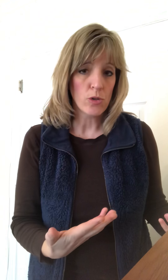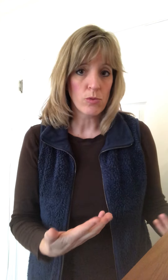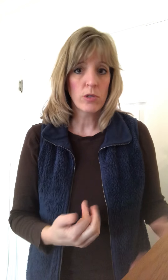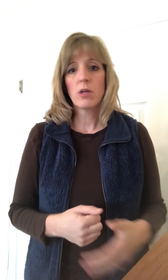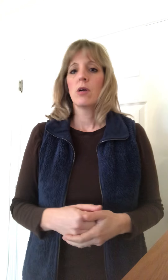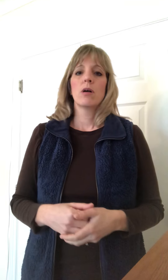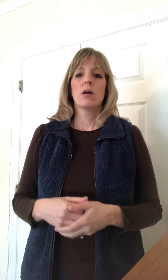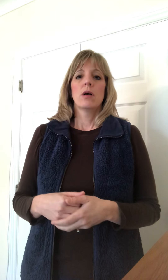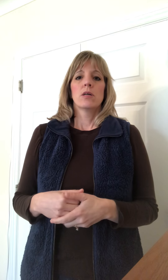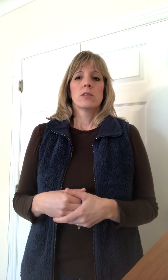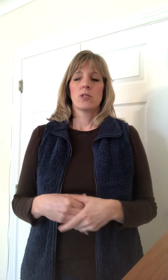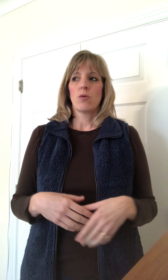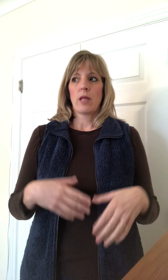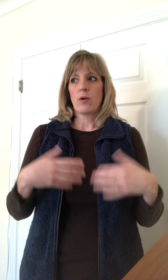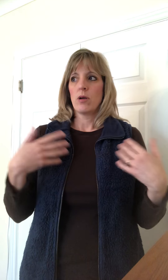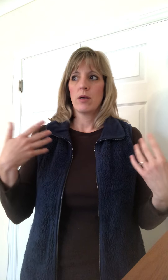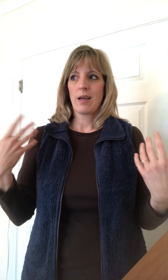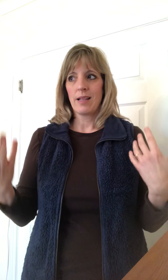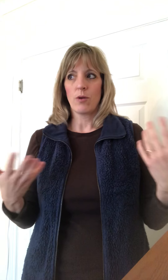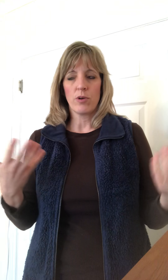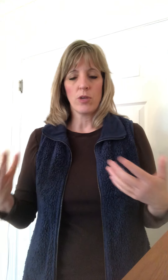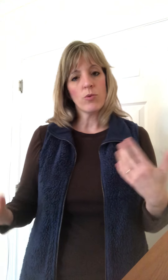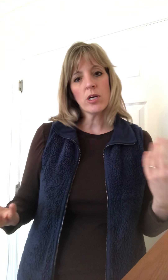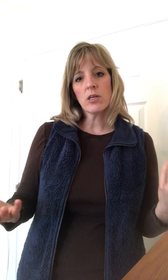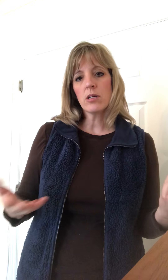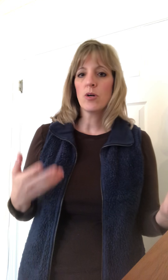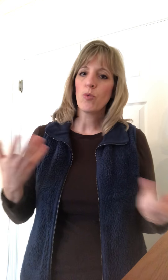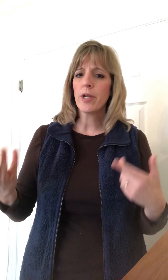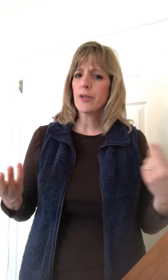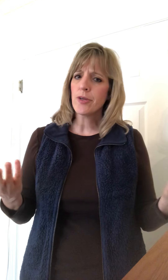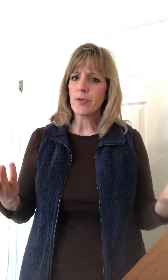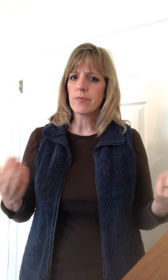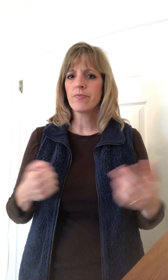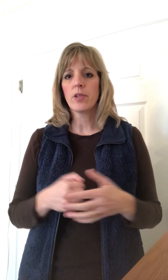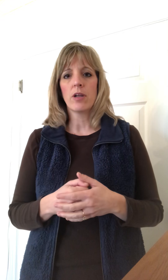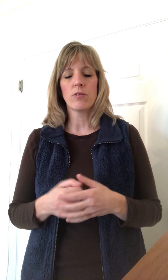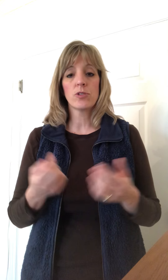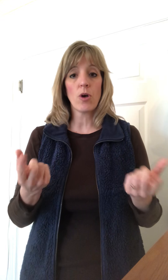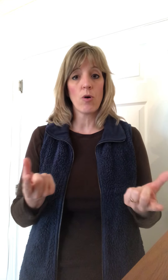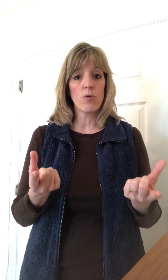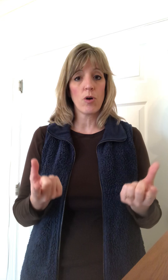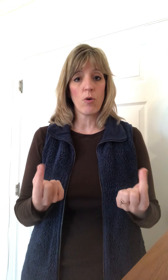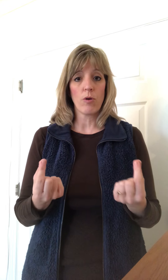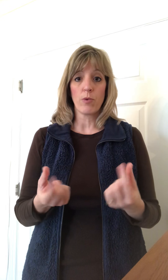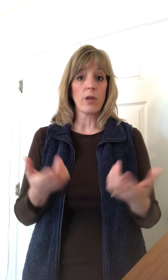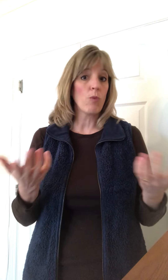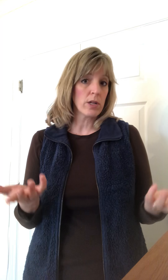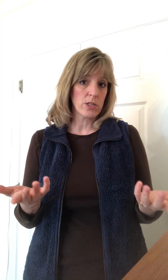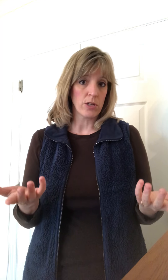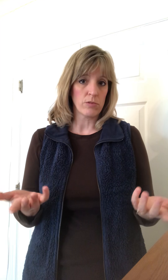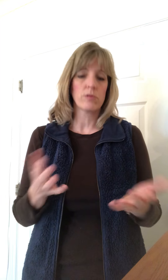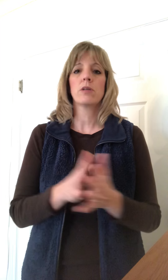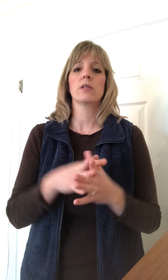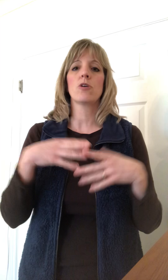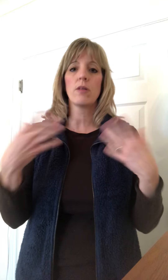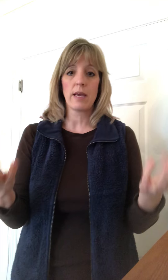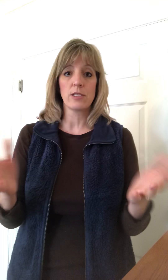do? So like kind of like where do you work? What do you do? You know, so or what do you want to do? It's all that. It's